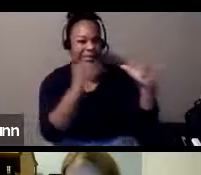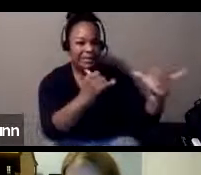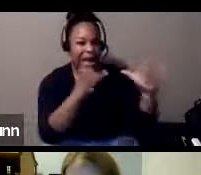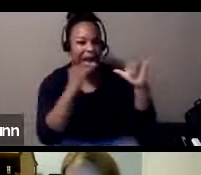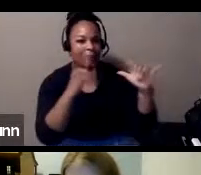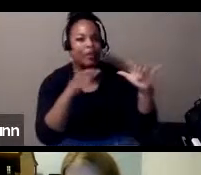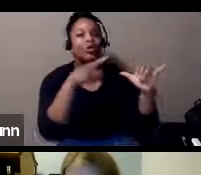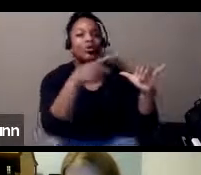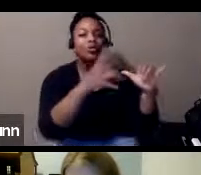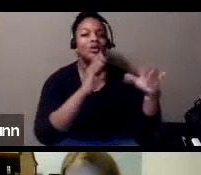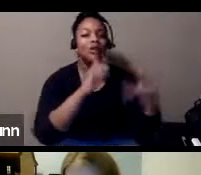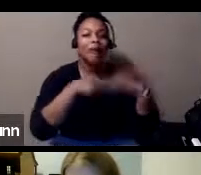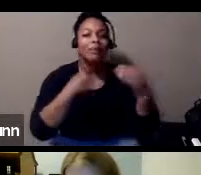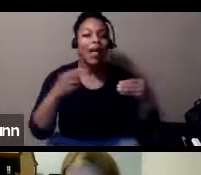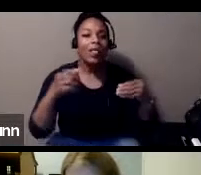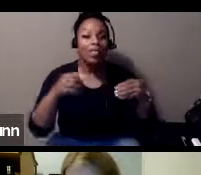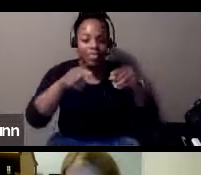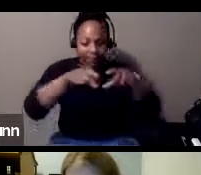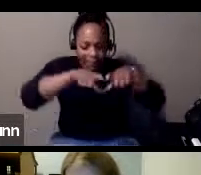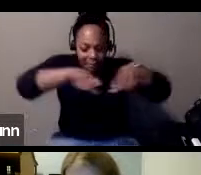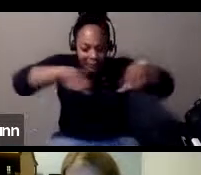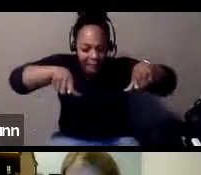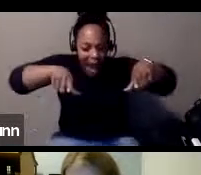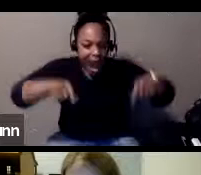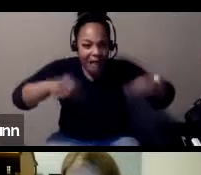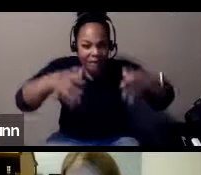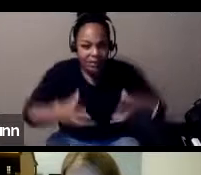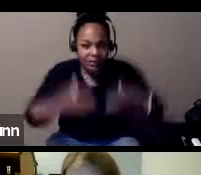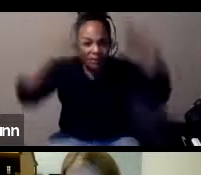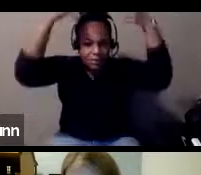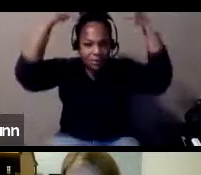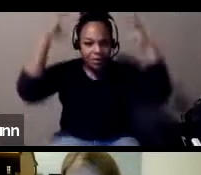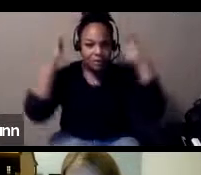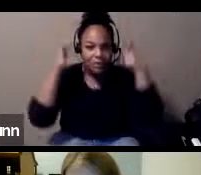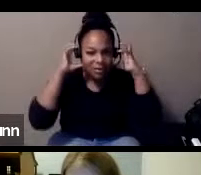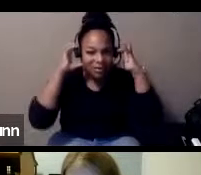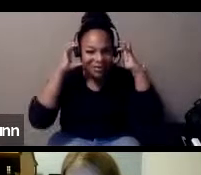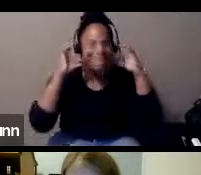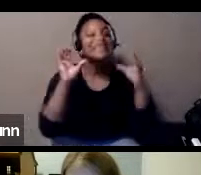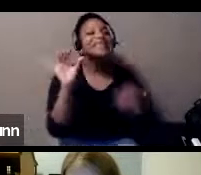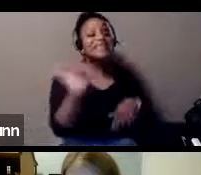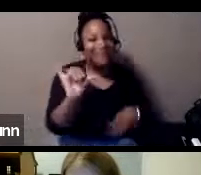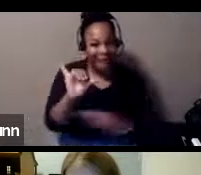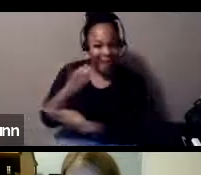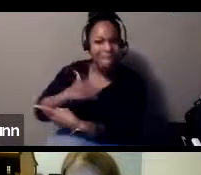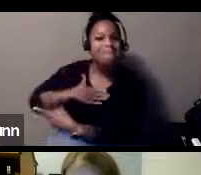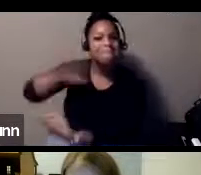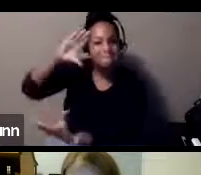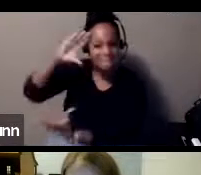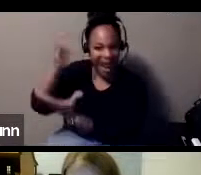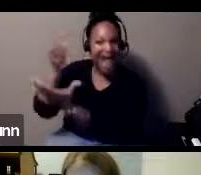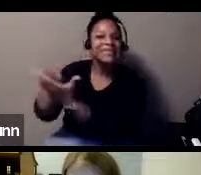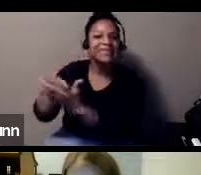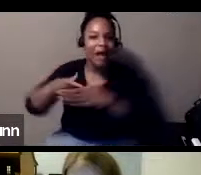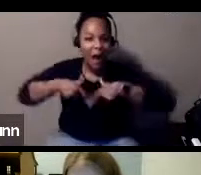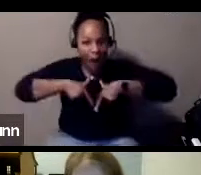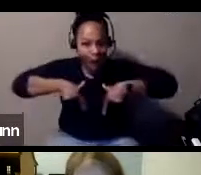I remember he would wear this box so he could hear the teachers And I remember